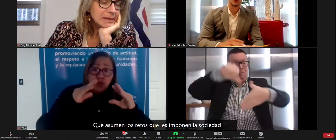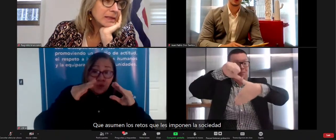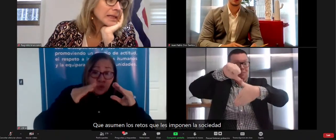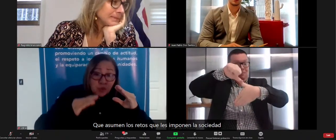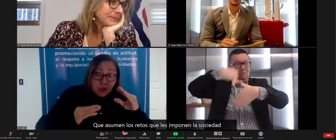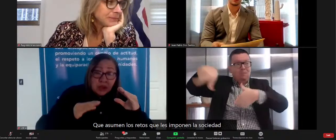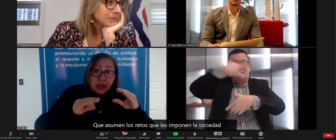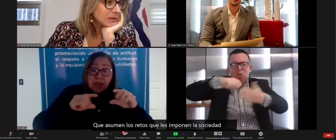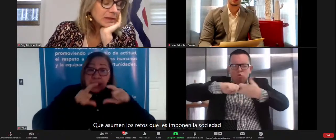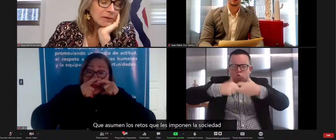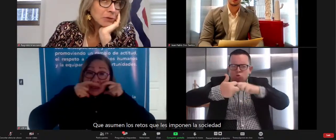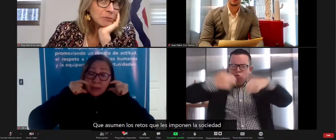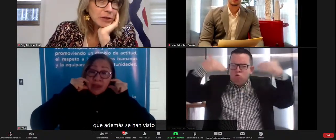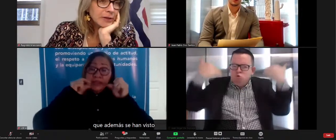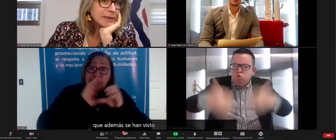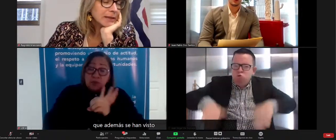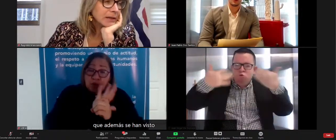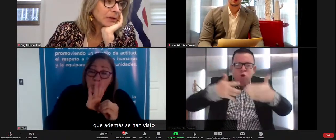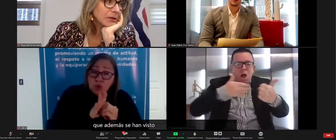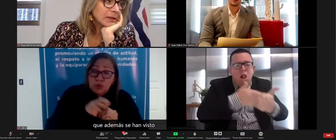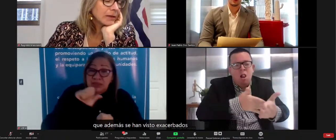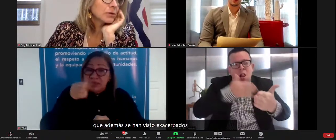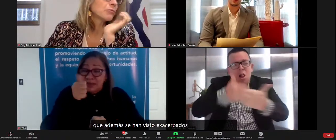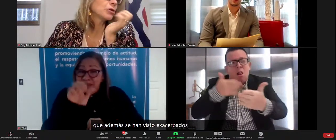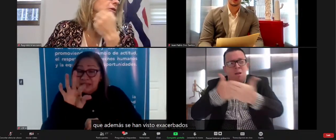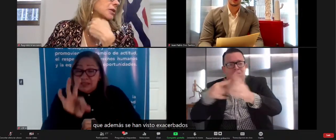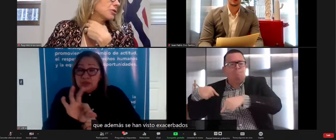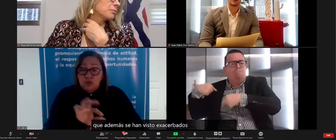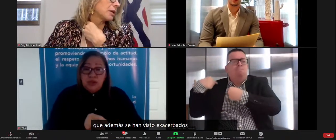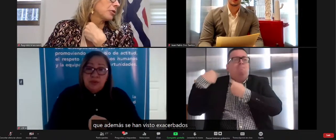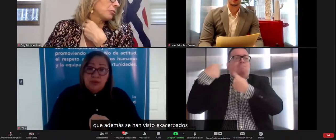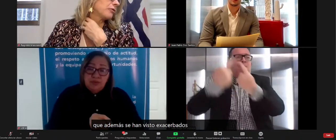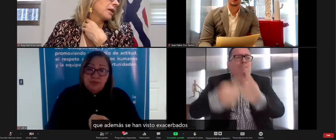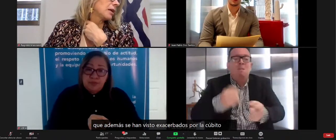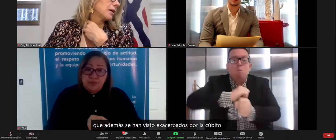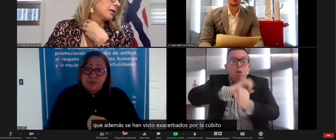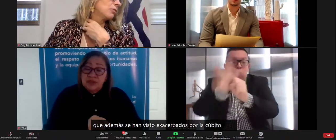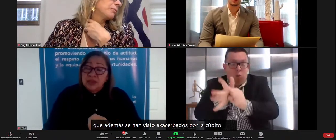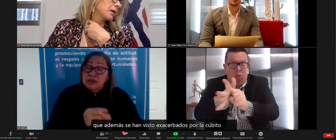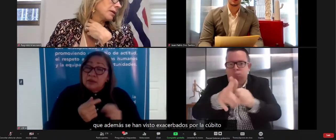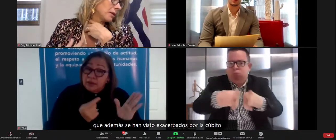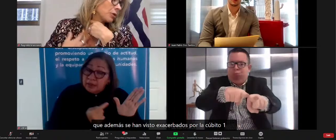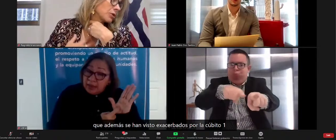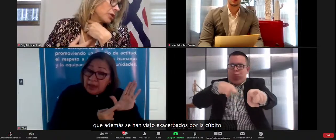states and different contexts that have been exacerbated by qubit 19.